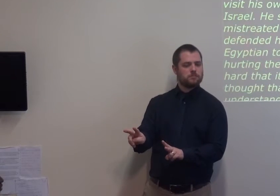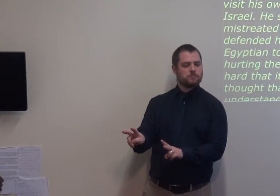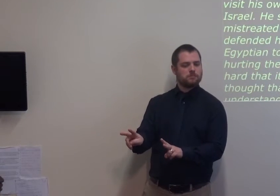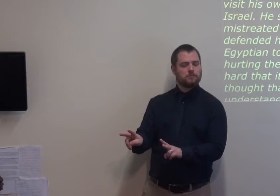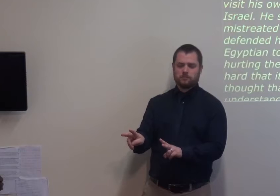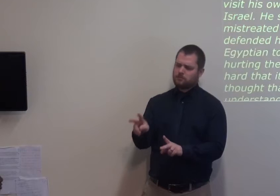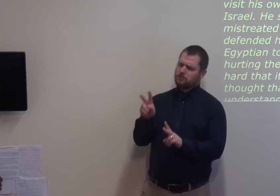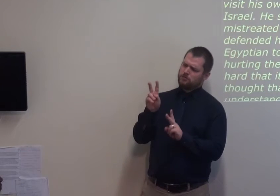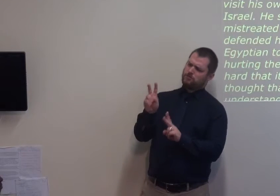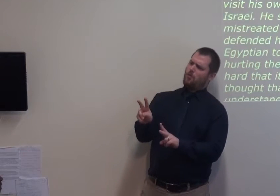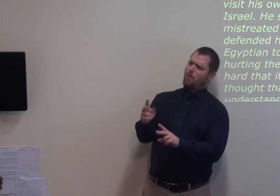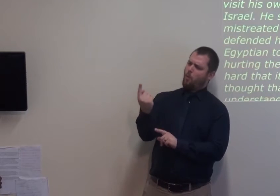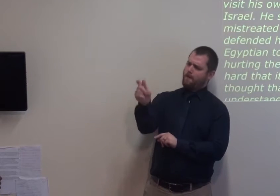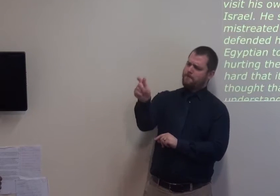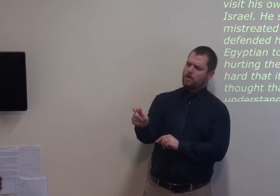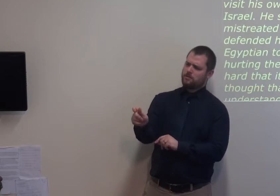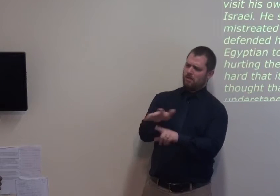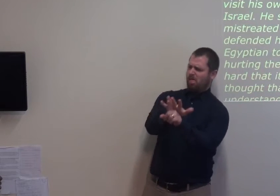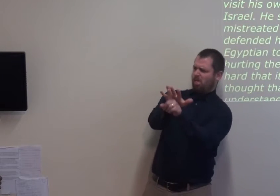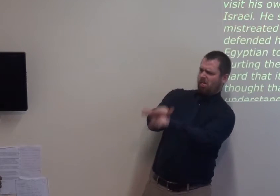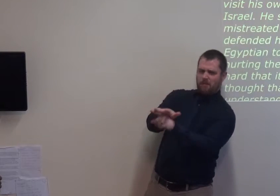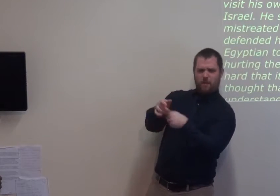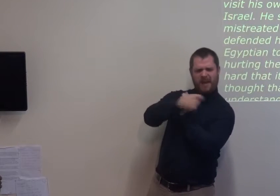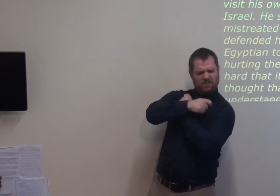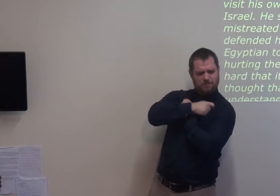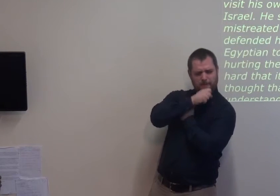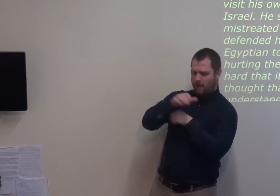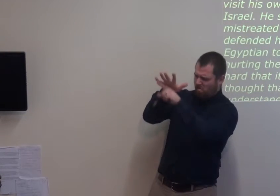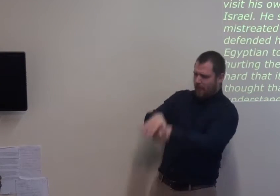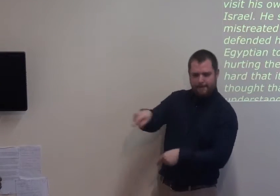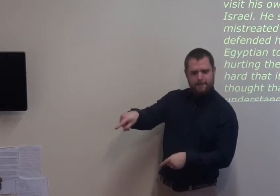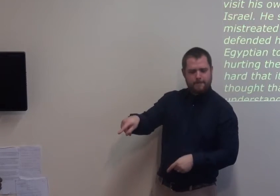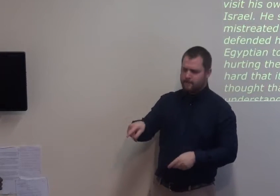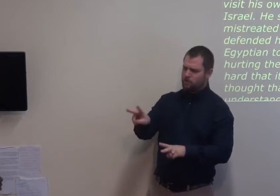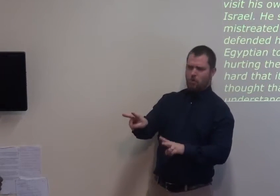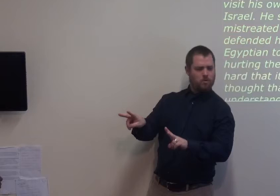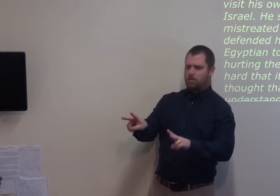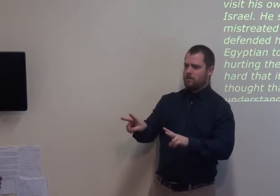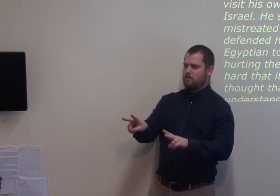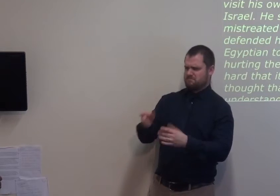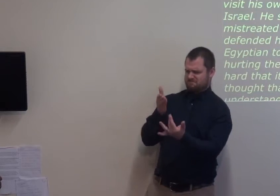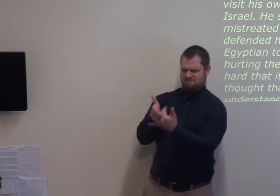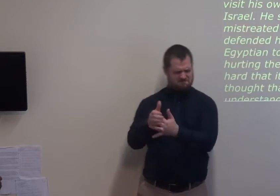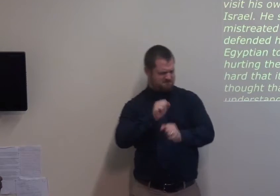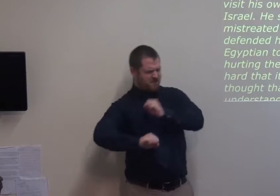He saw one of them being mistreated by an Egyptian, so he defended him.